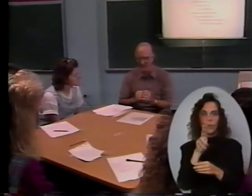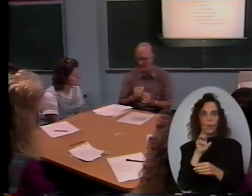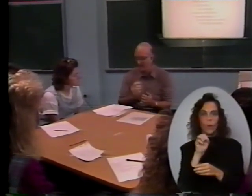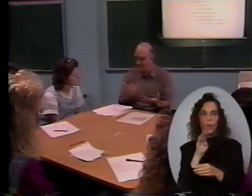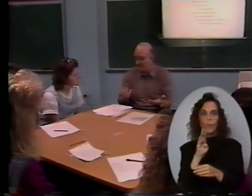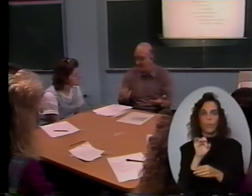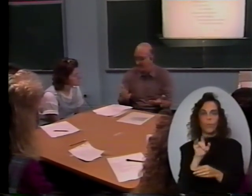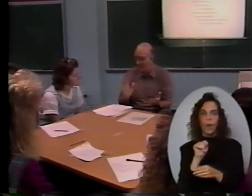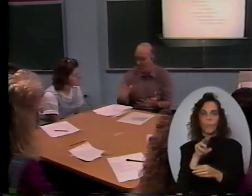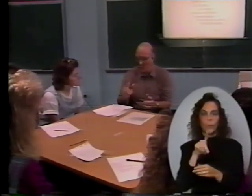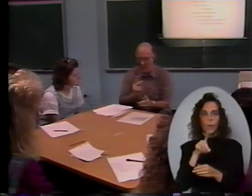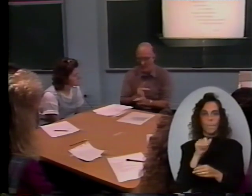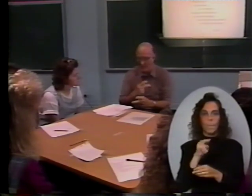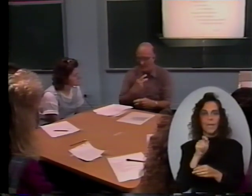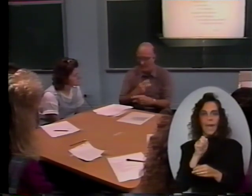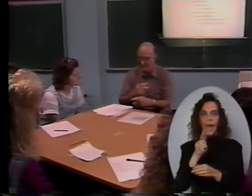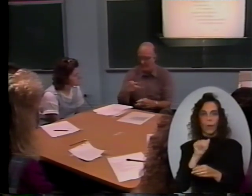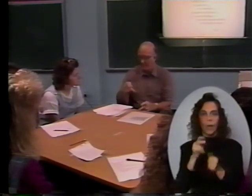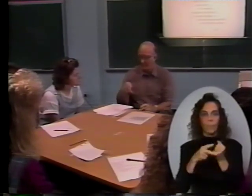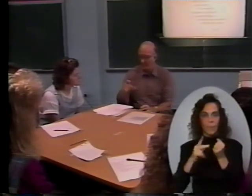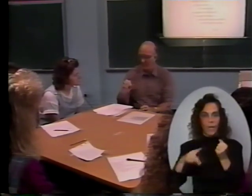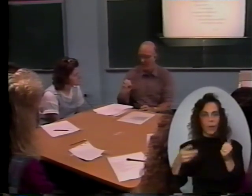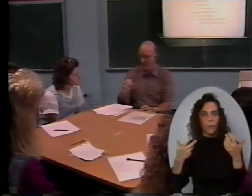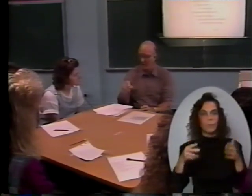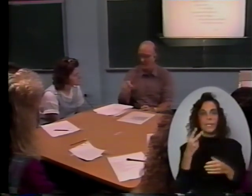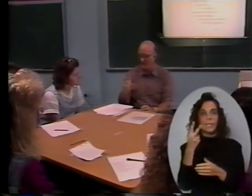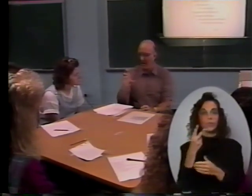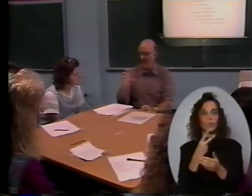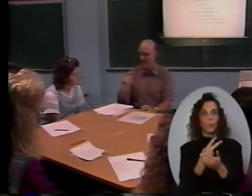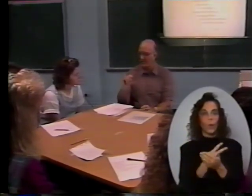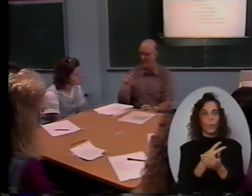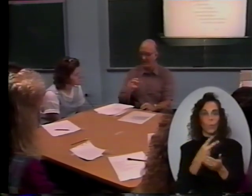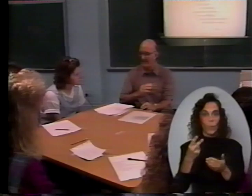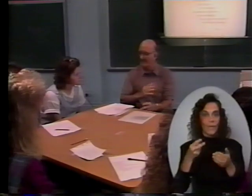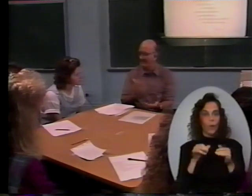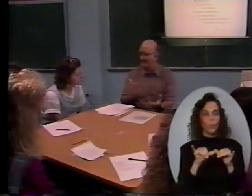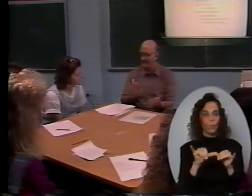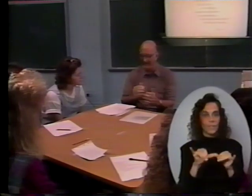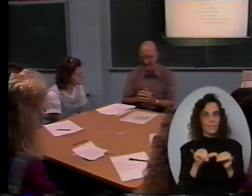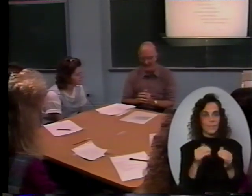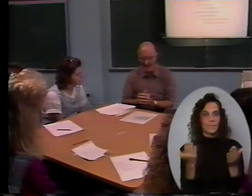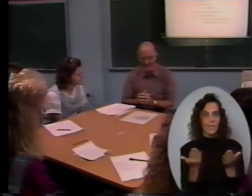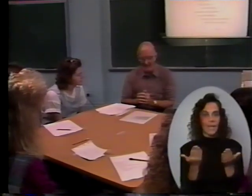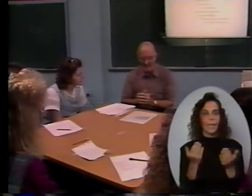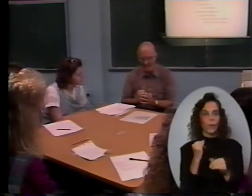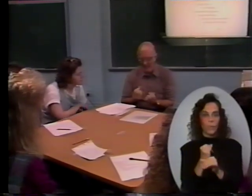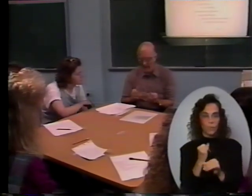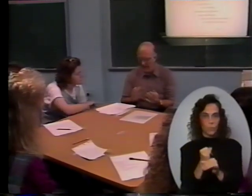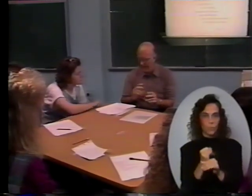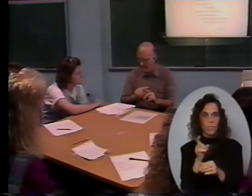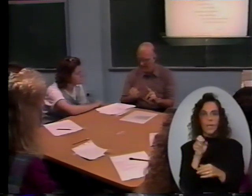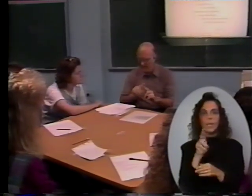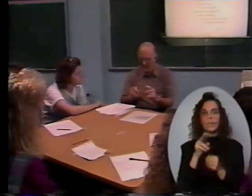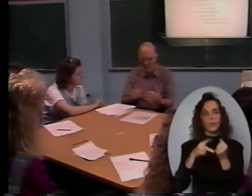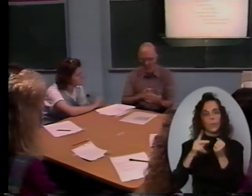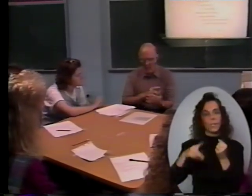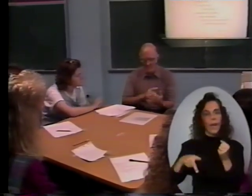completed a 2-week residency at the school. Dr. Panara is a professor emeritus of English and